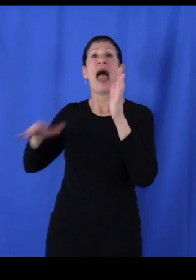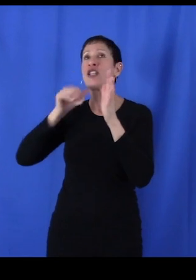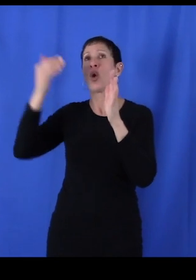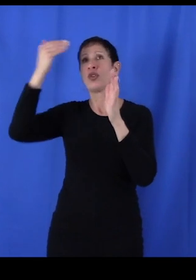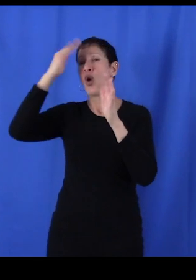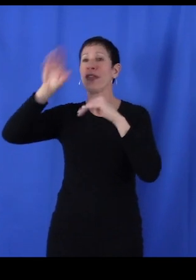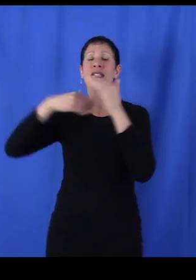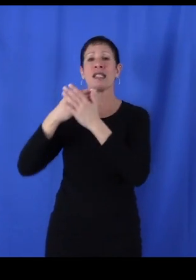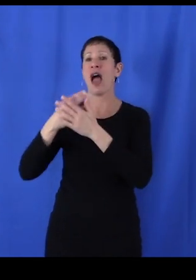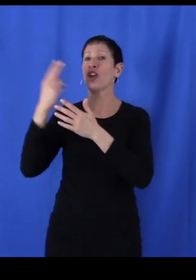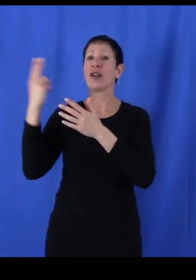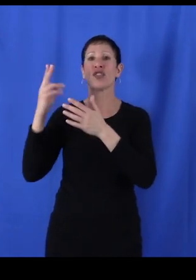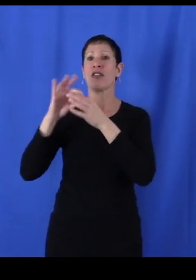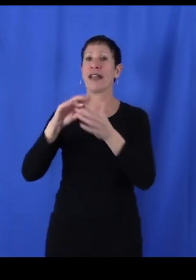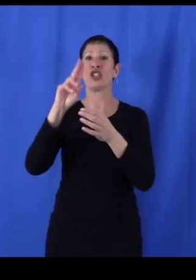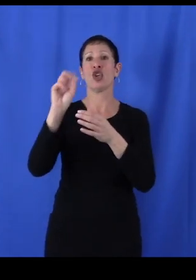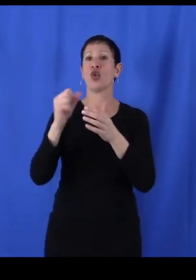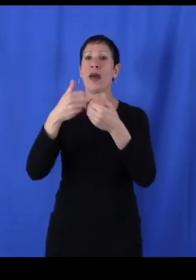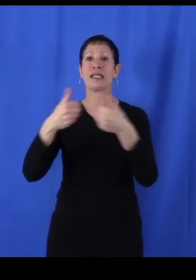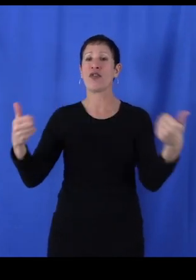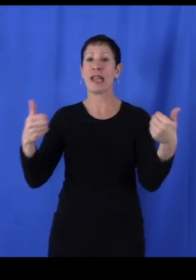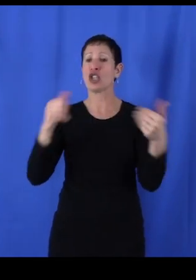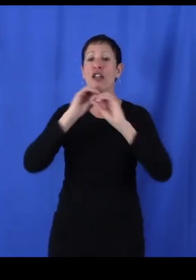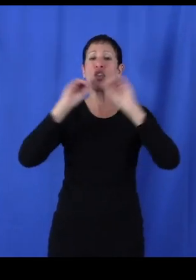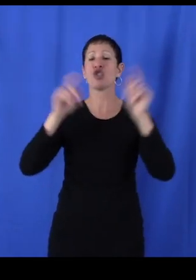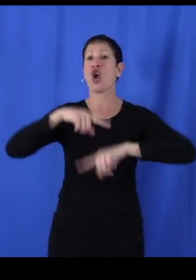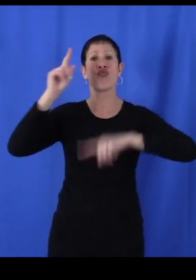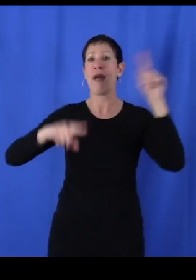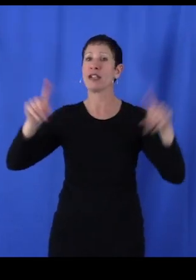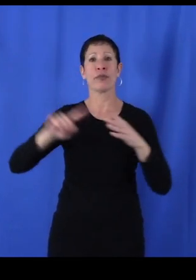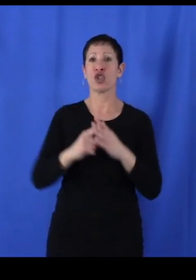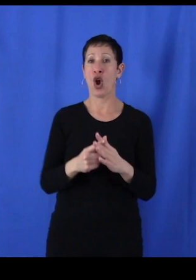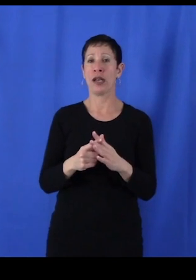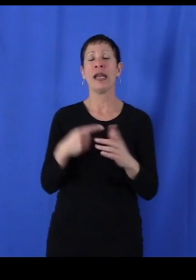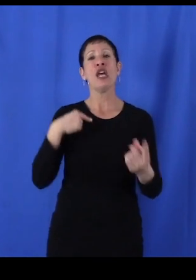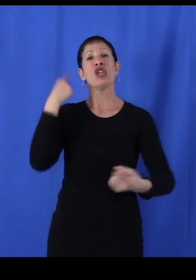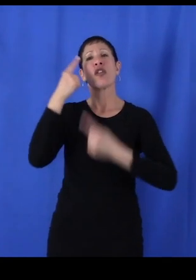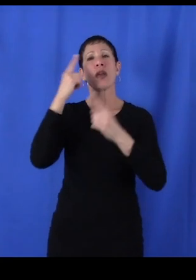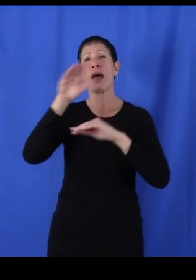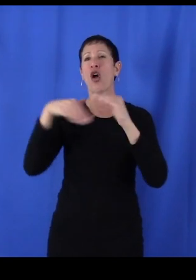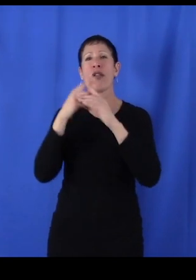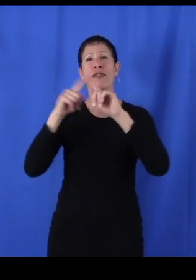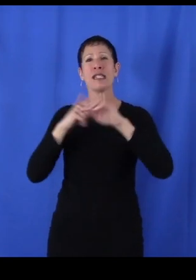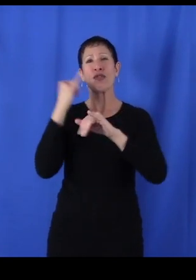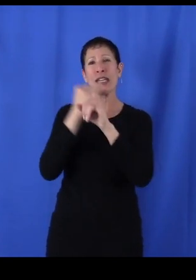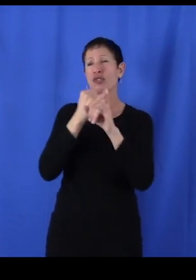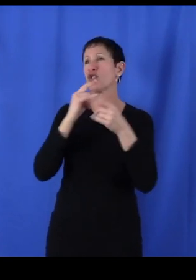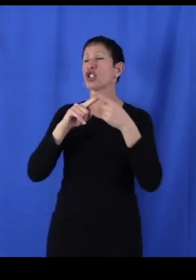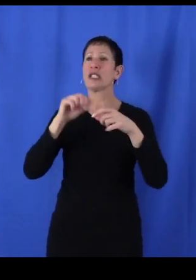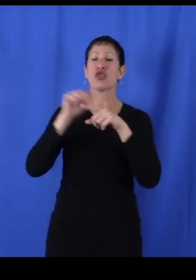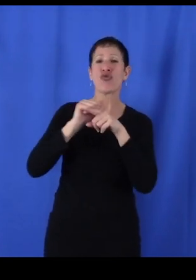segregation. There is no random start, right? So think through all of the institutions,